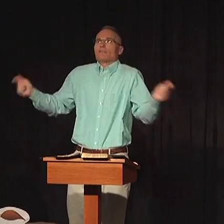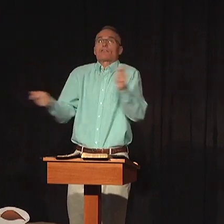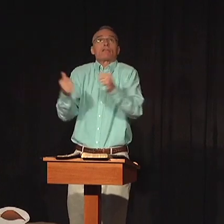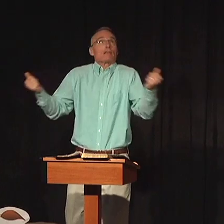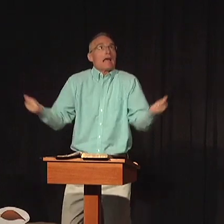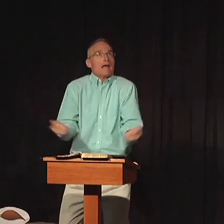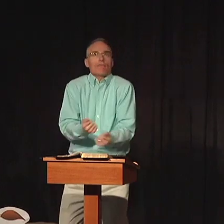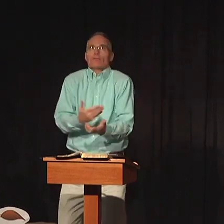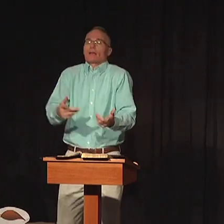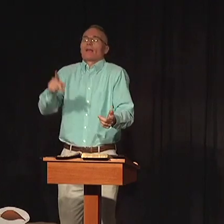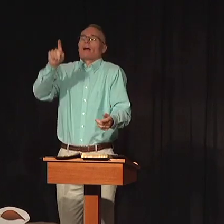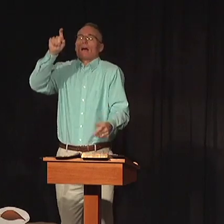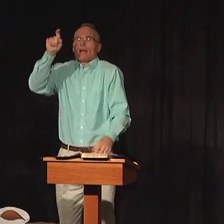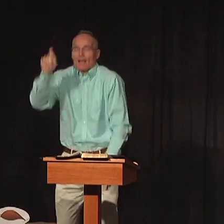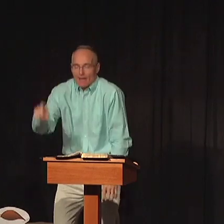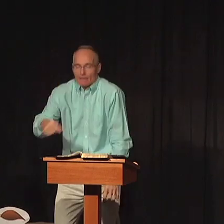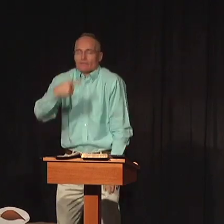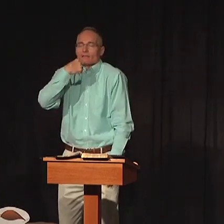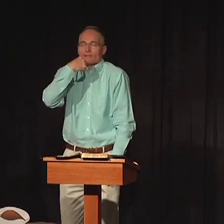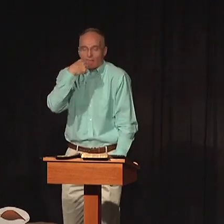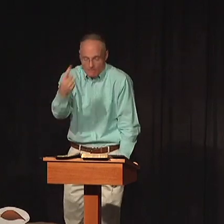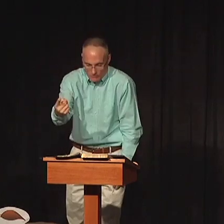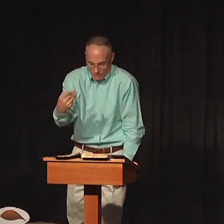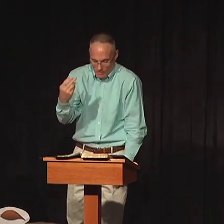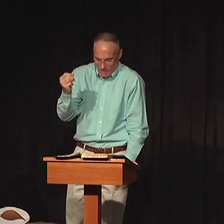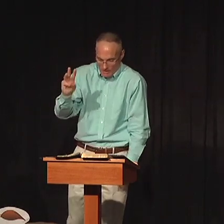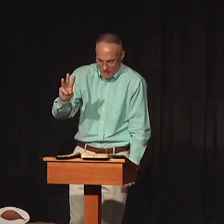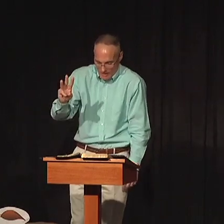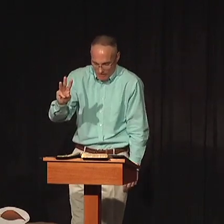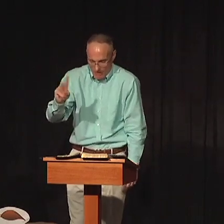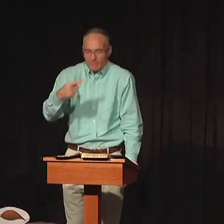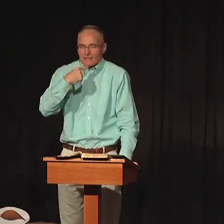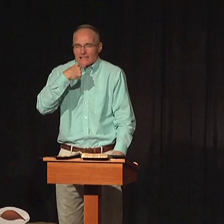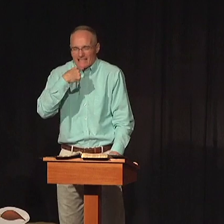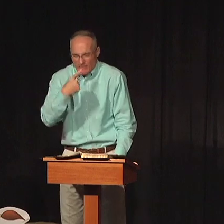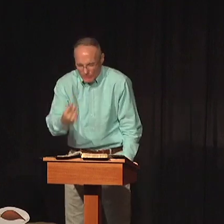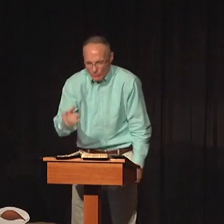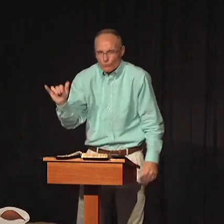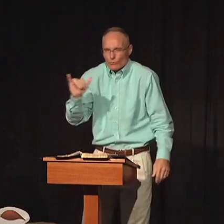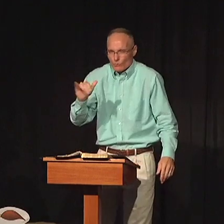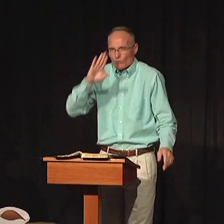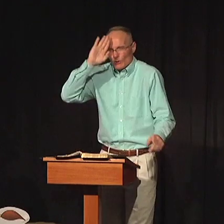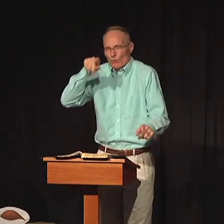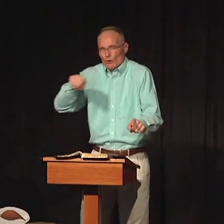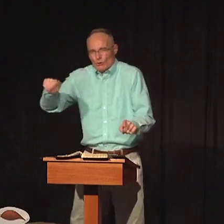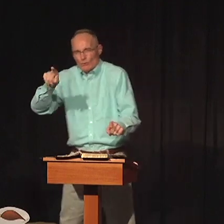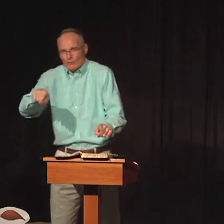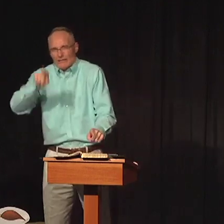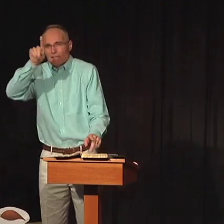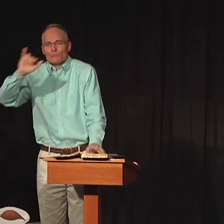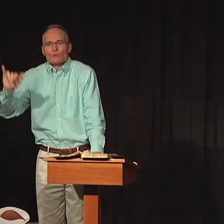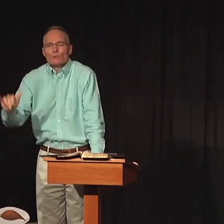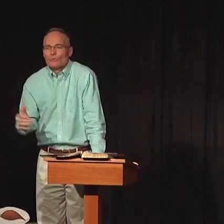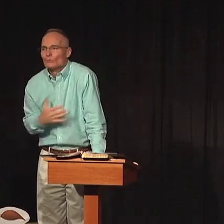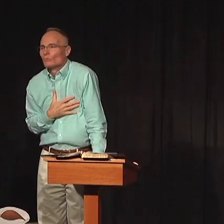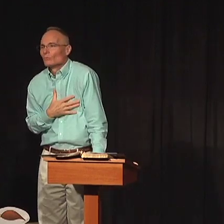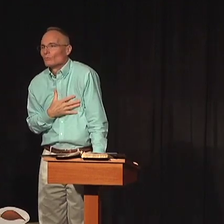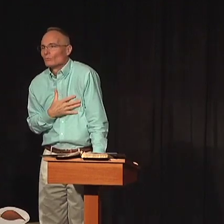relationships. Everything changed. I have to tell you. I have to tell you how. I know that you need him